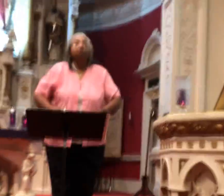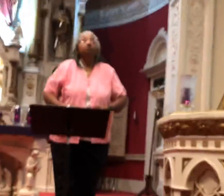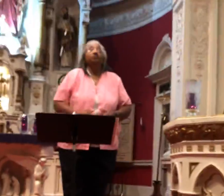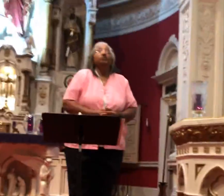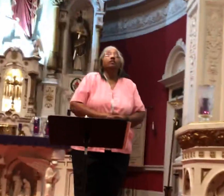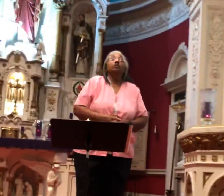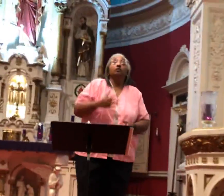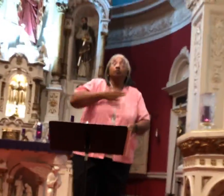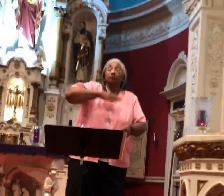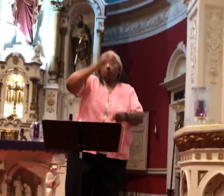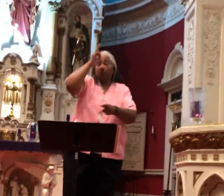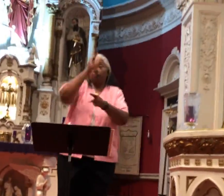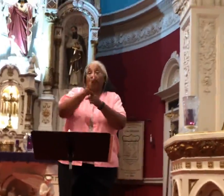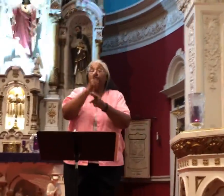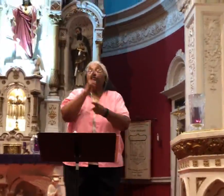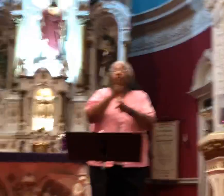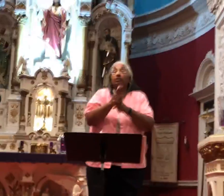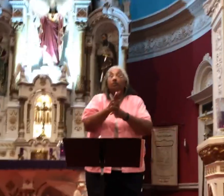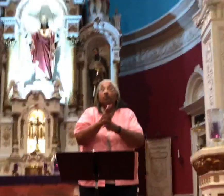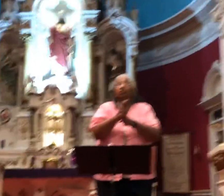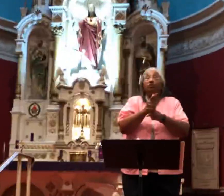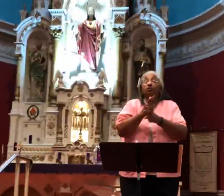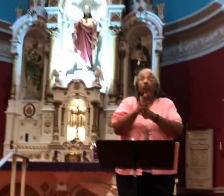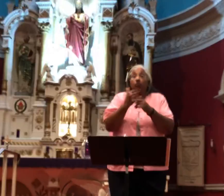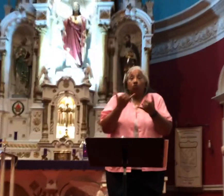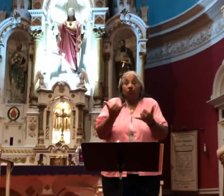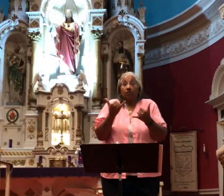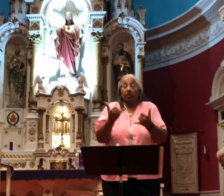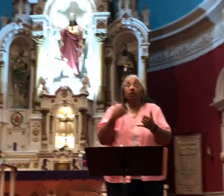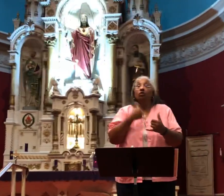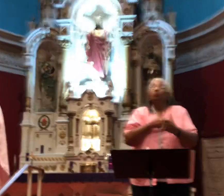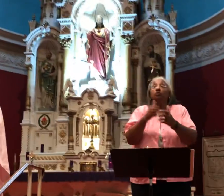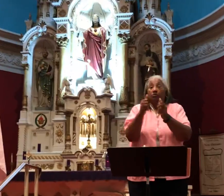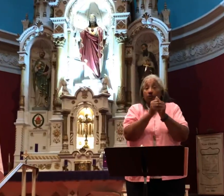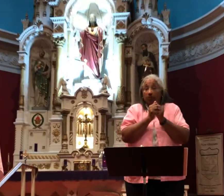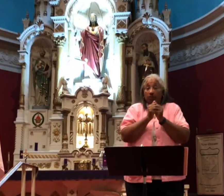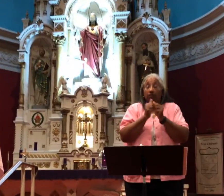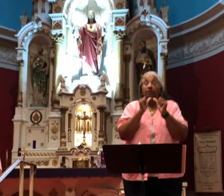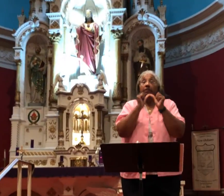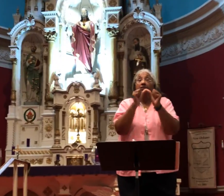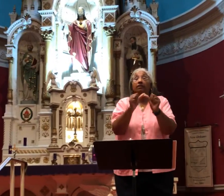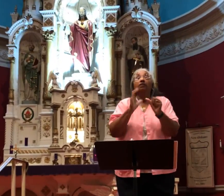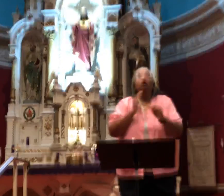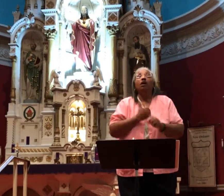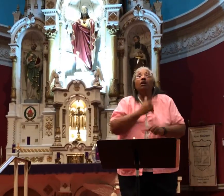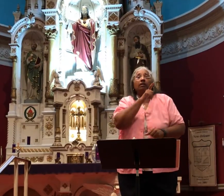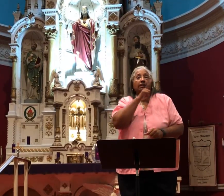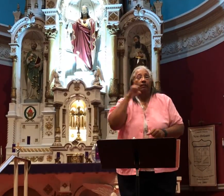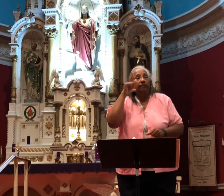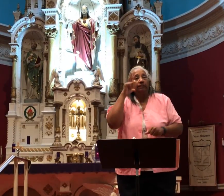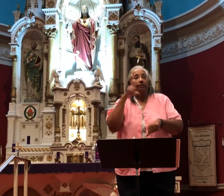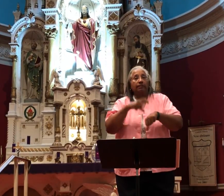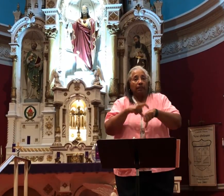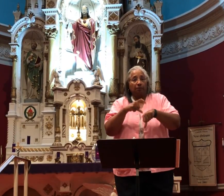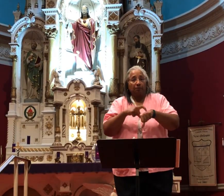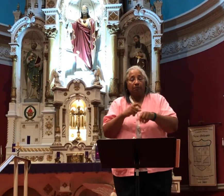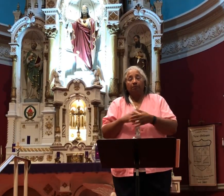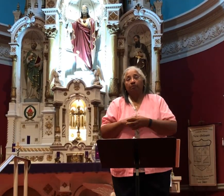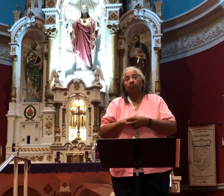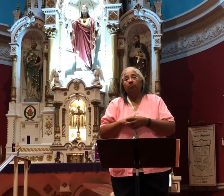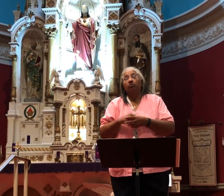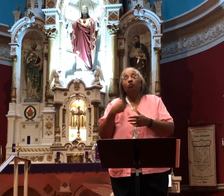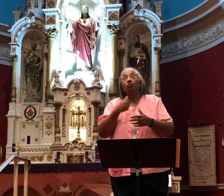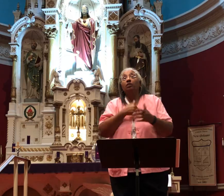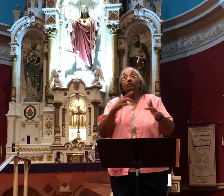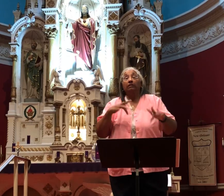My brothers and sisters in the Lord, as we gather today, as we continue our Lenten journey, we are